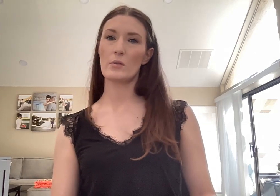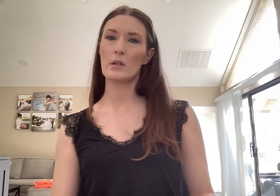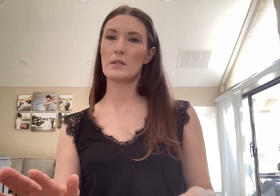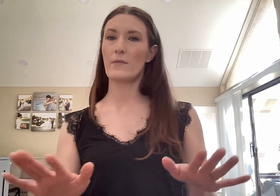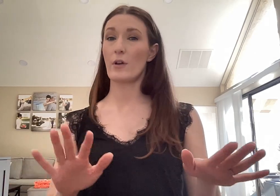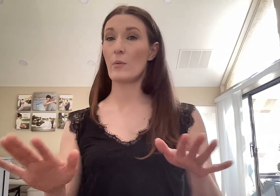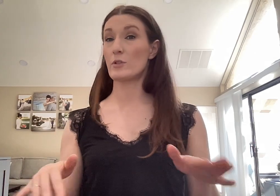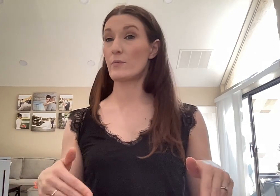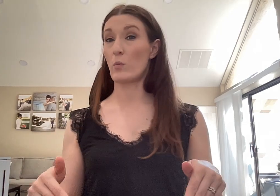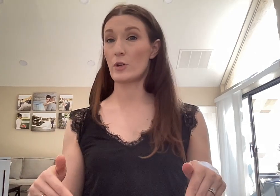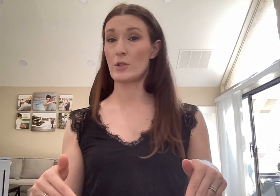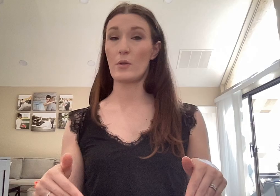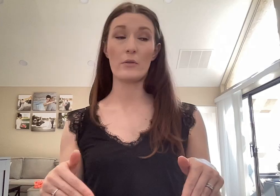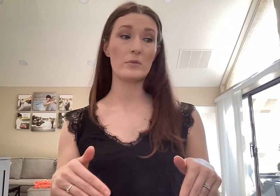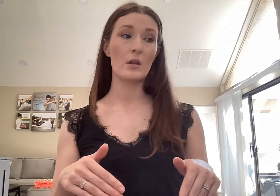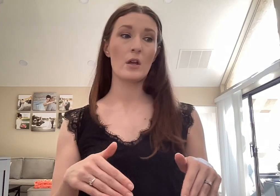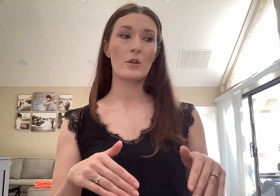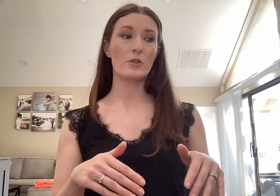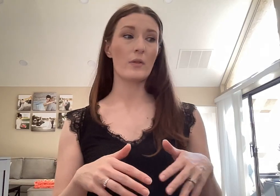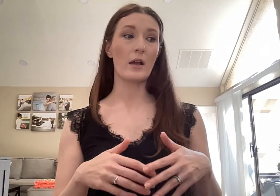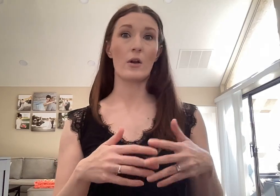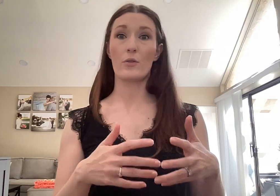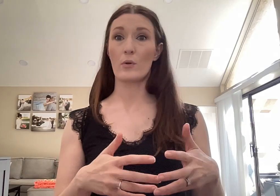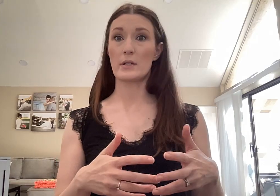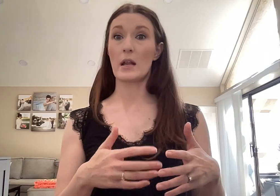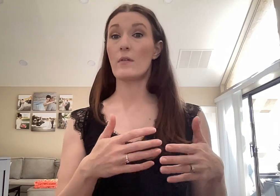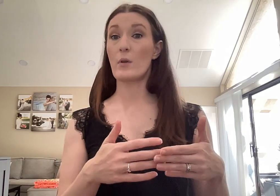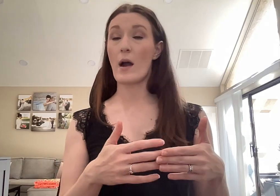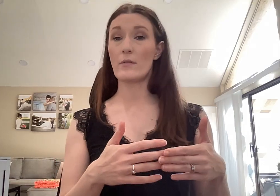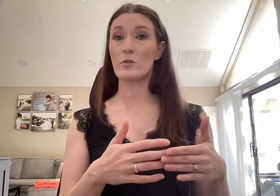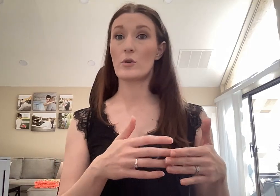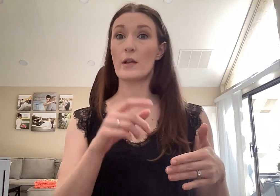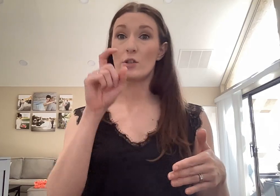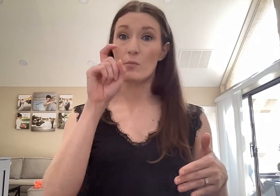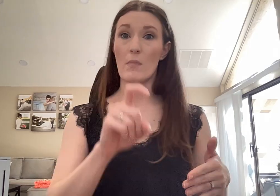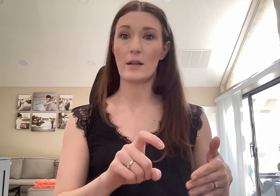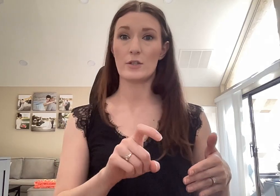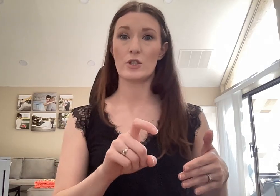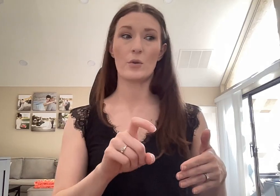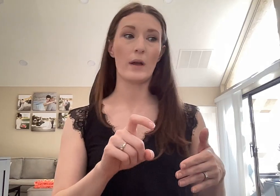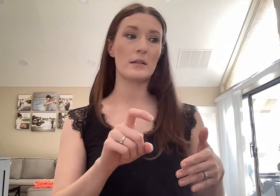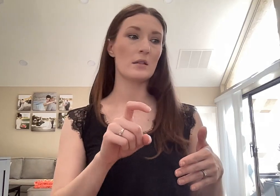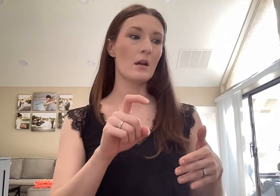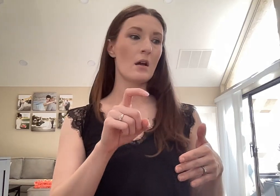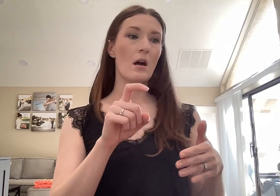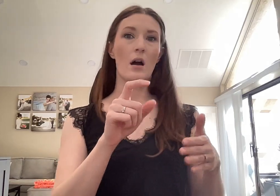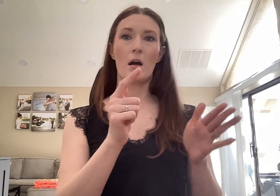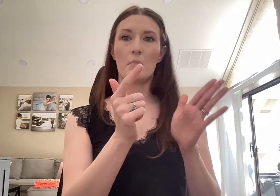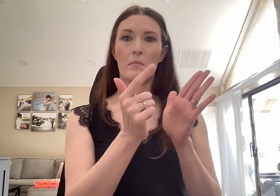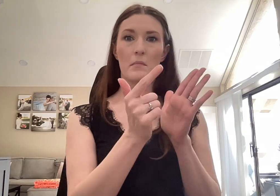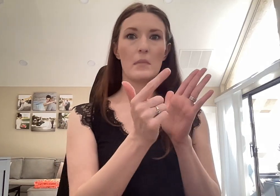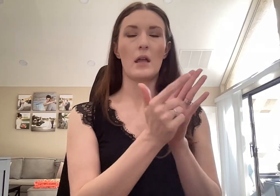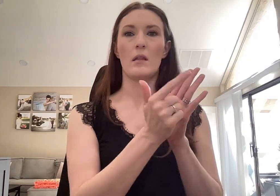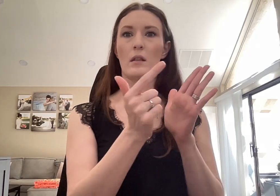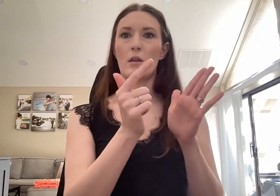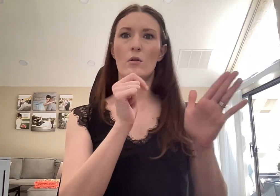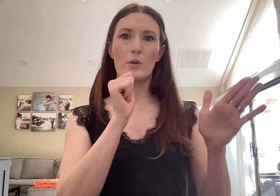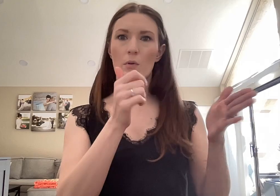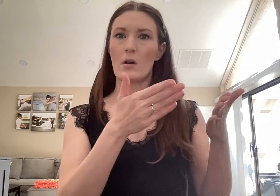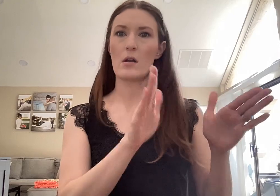it, to figure out which words you use. So like authoritative, you have no choice, you must do it. Illegal, you are not